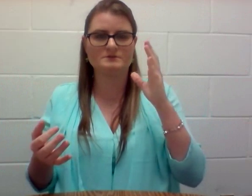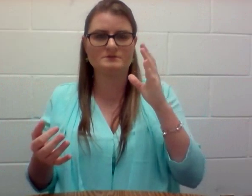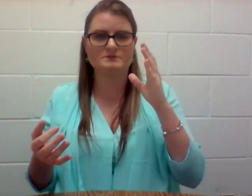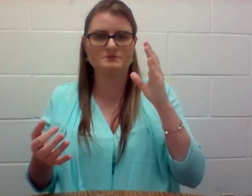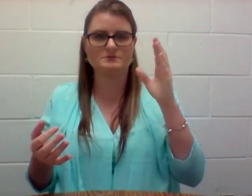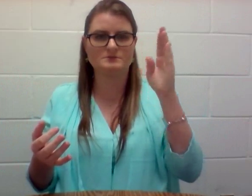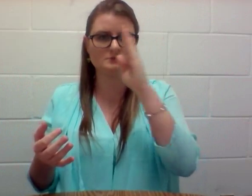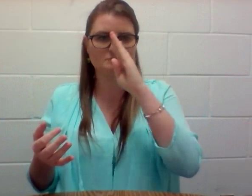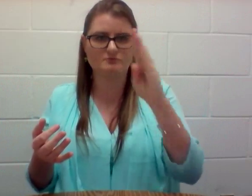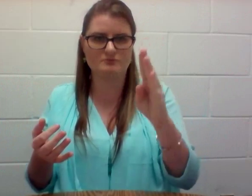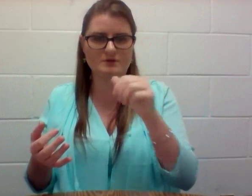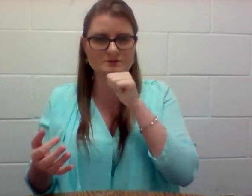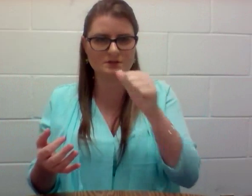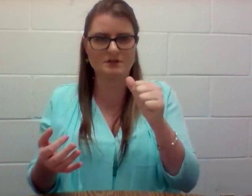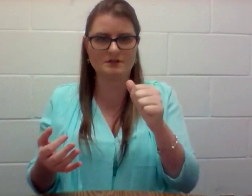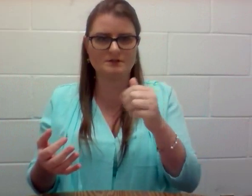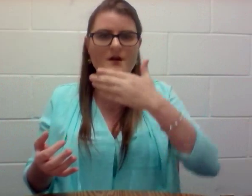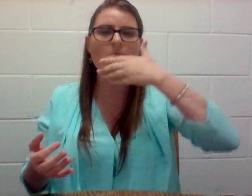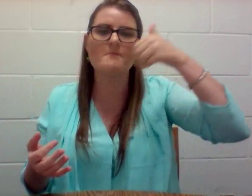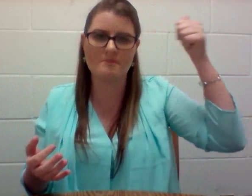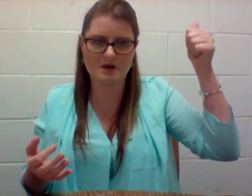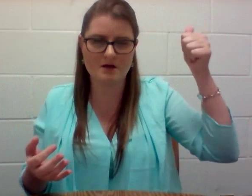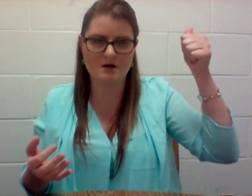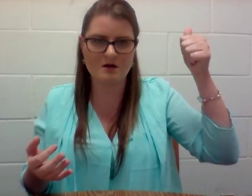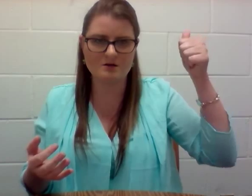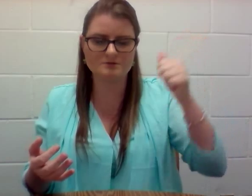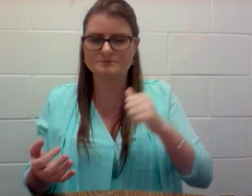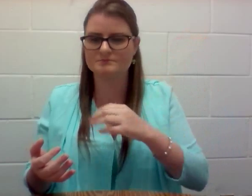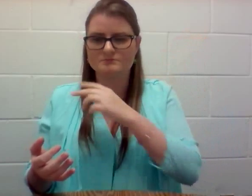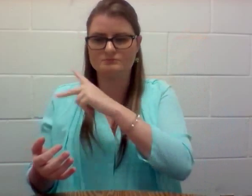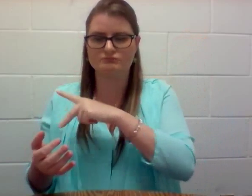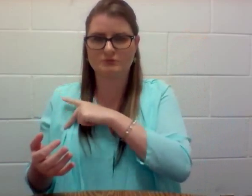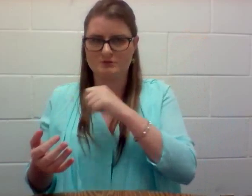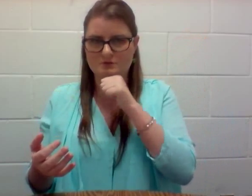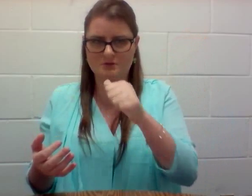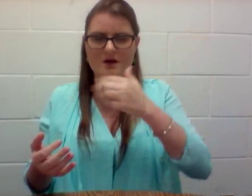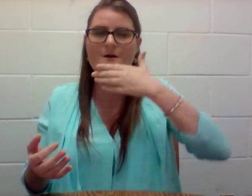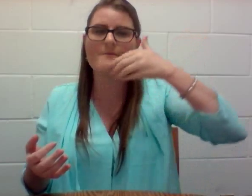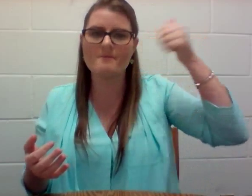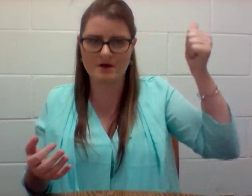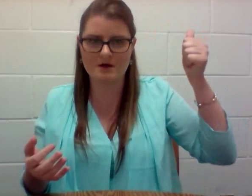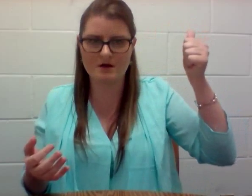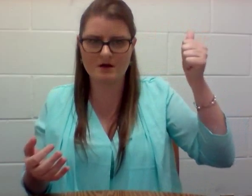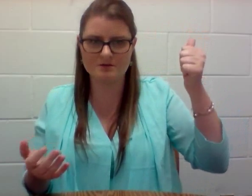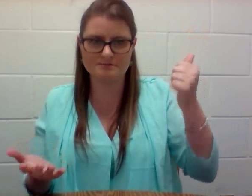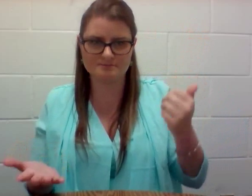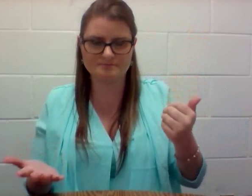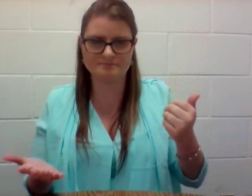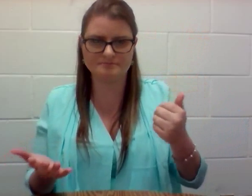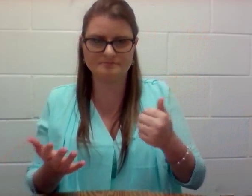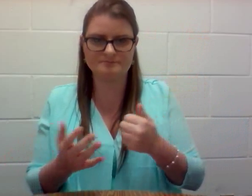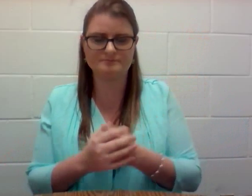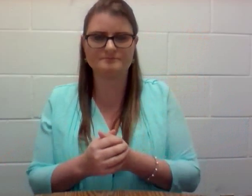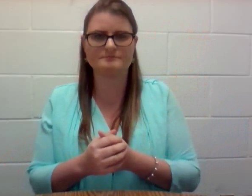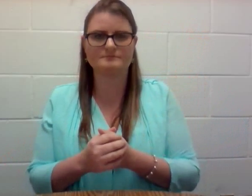think, in the long run in that relationship without compromising profound biblical and psychological